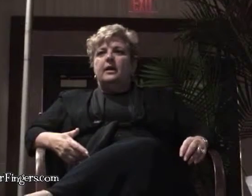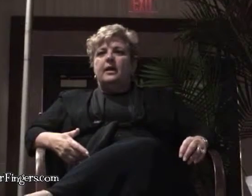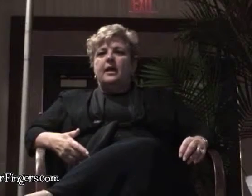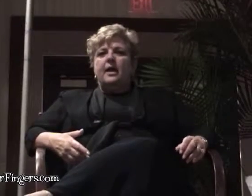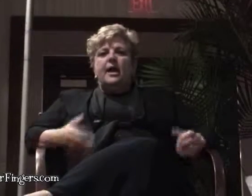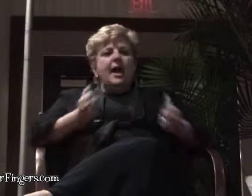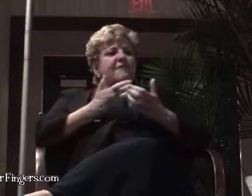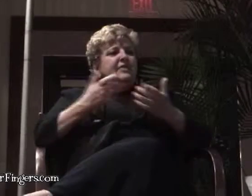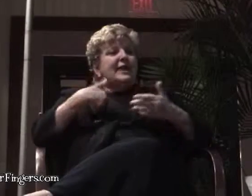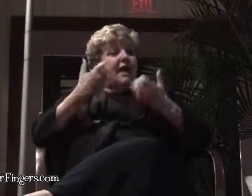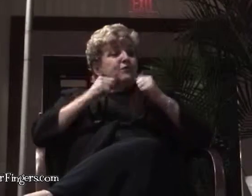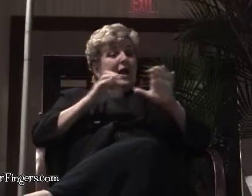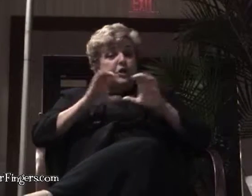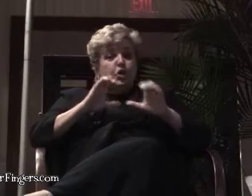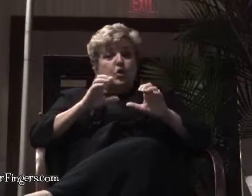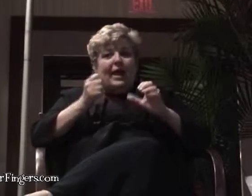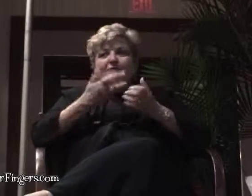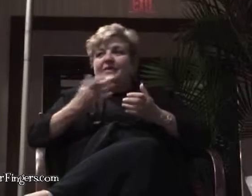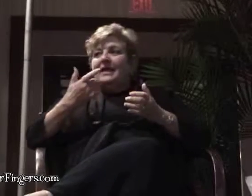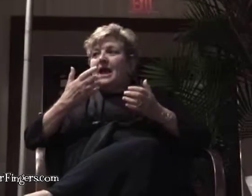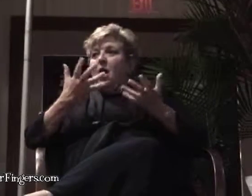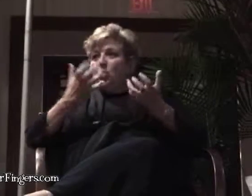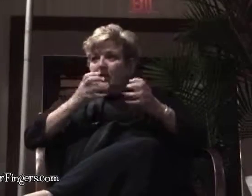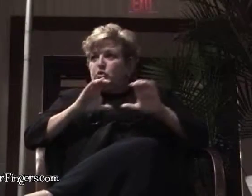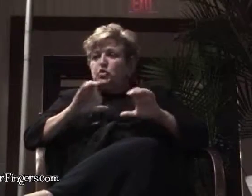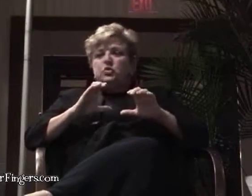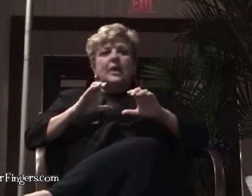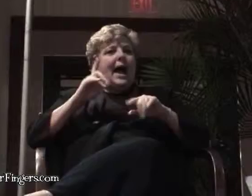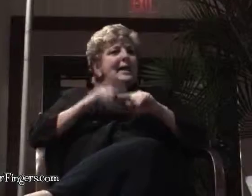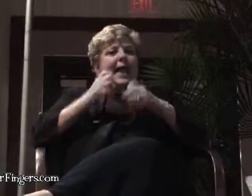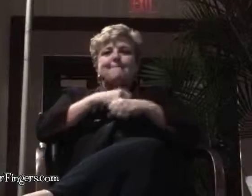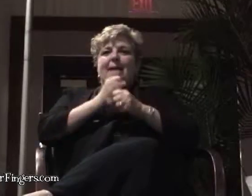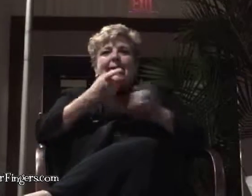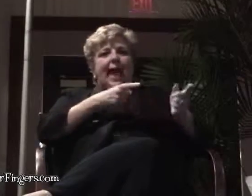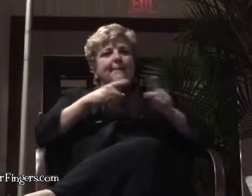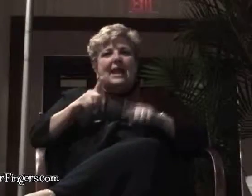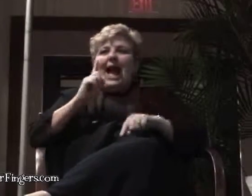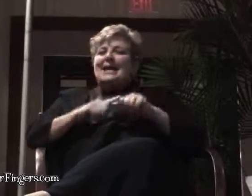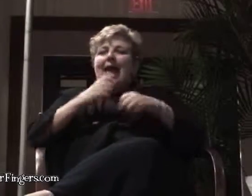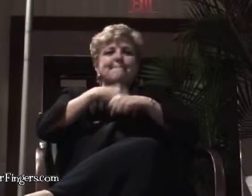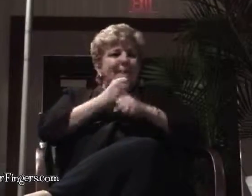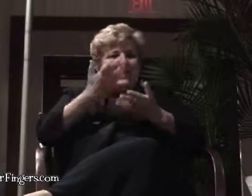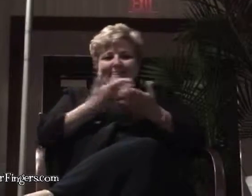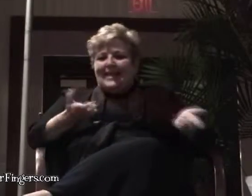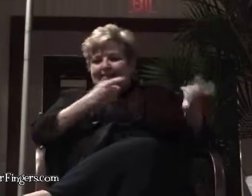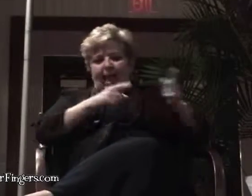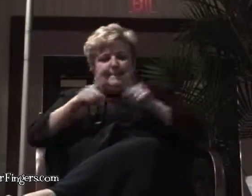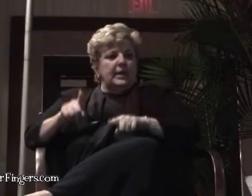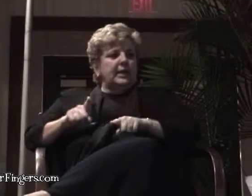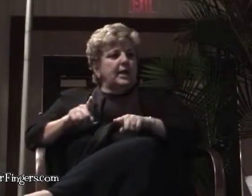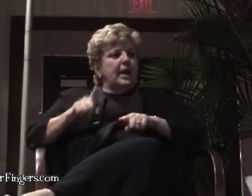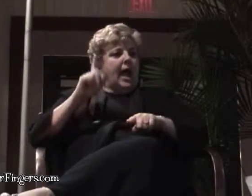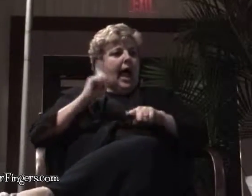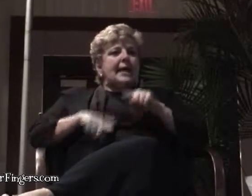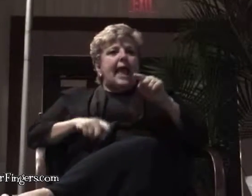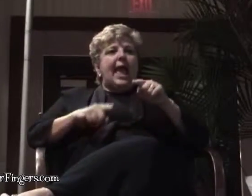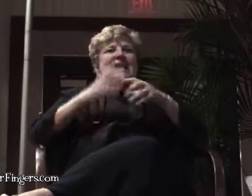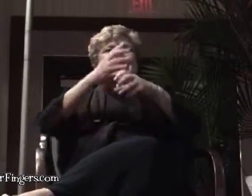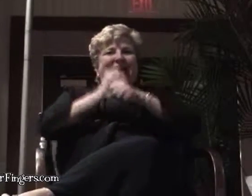I've tried to do, I can't make happen. I cannot make things happen. I cannot get happiness. I cannot find what I